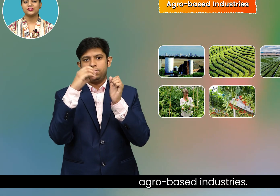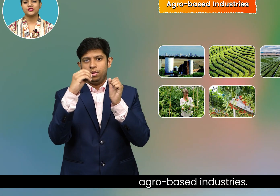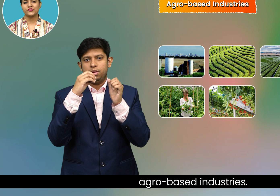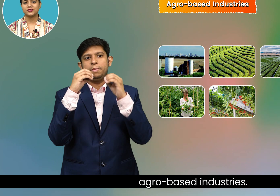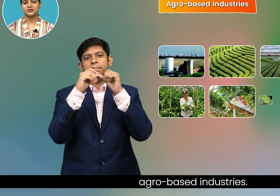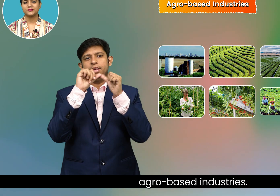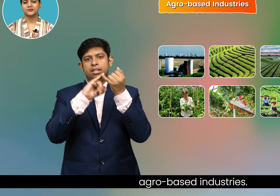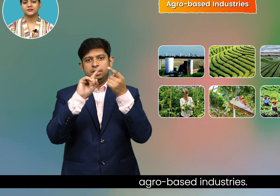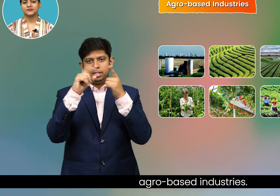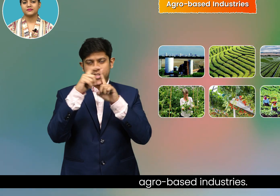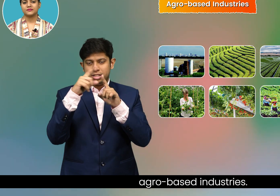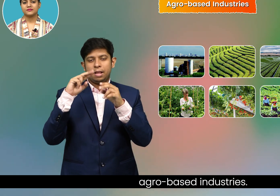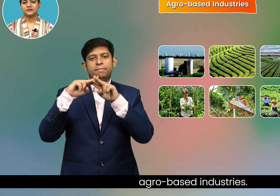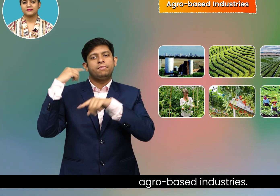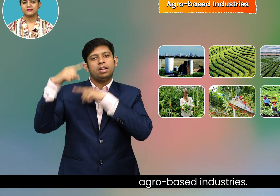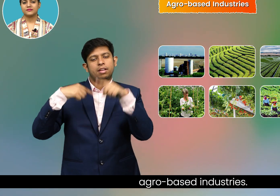agro-based industries.